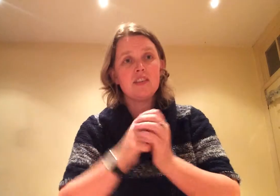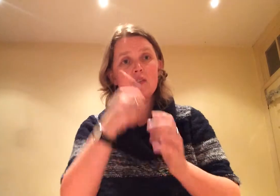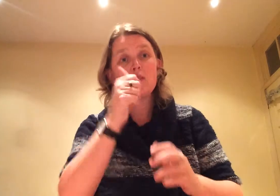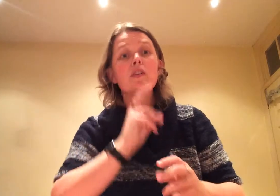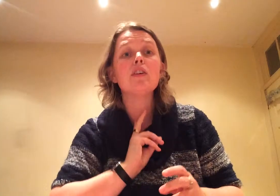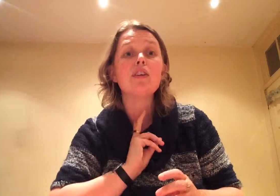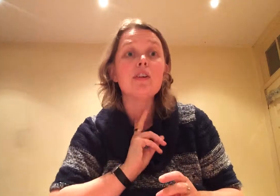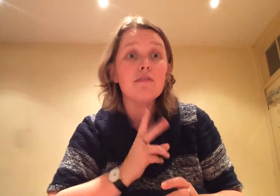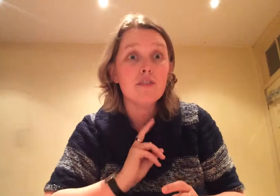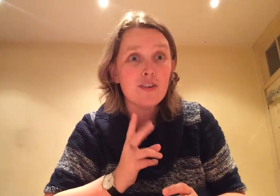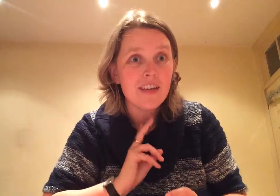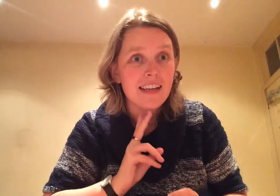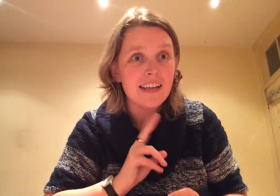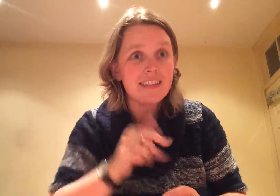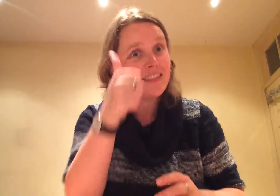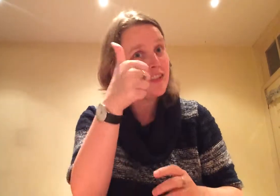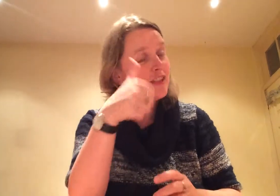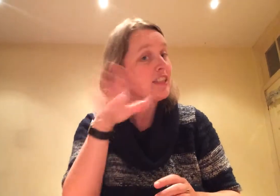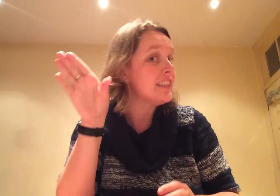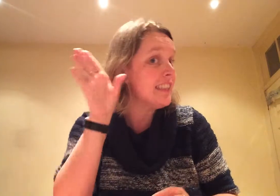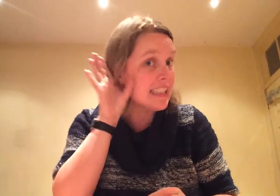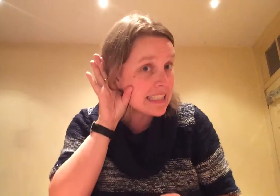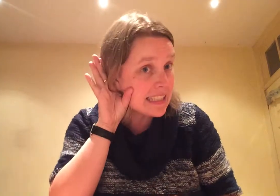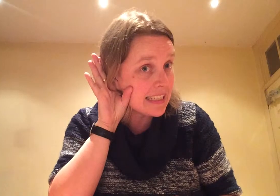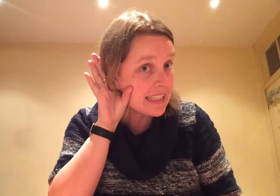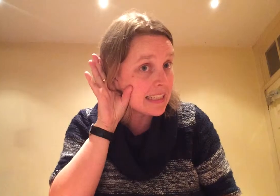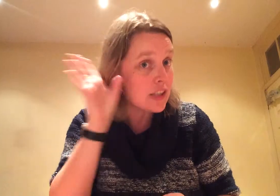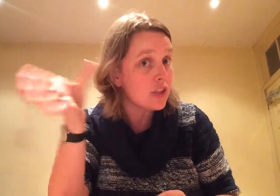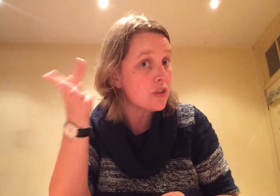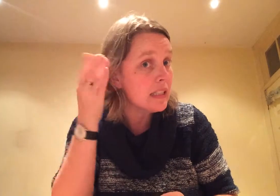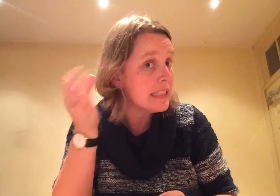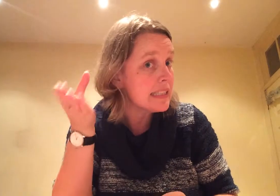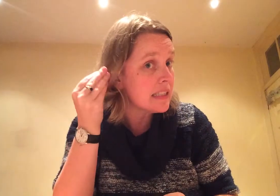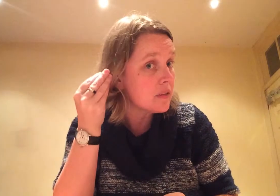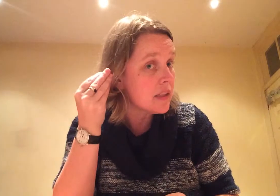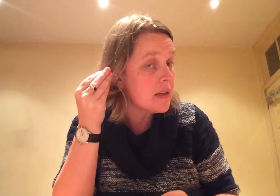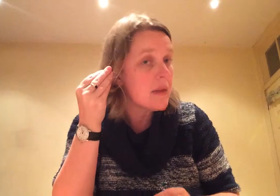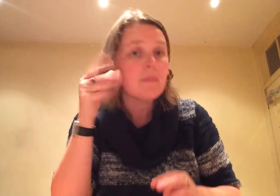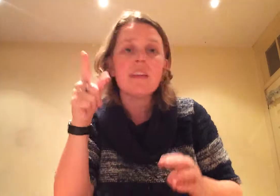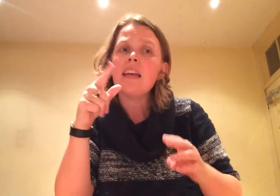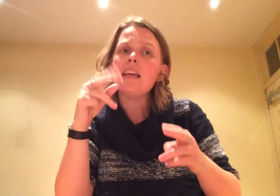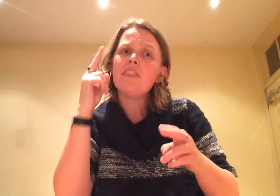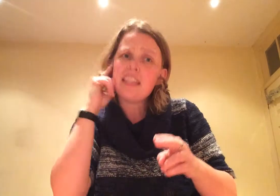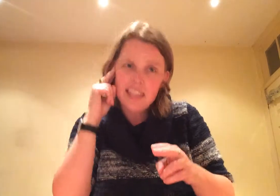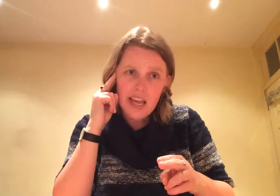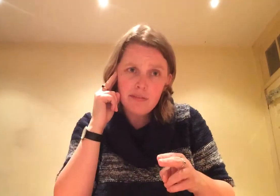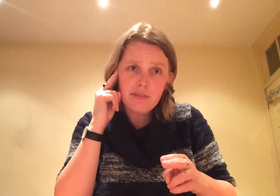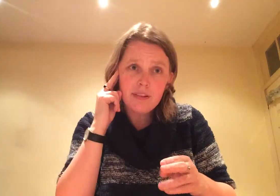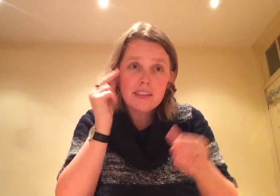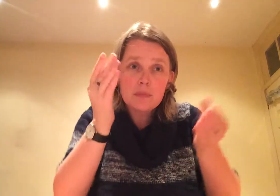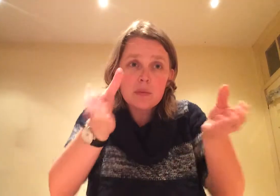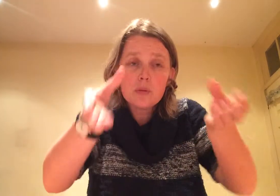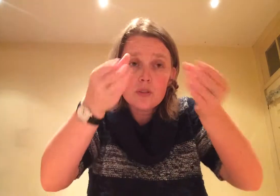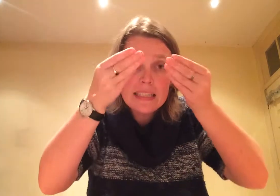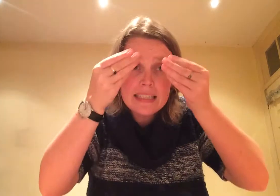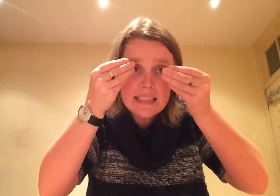So good voice, good listening. You can do listen. If they're deaf, sometimes we do